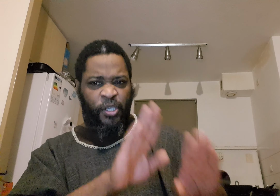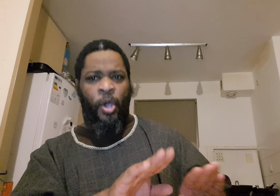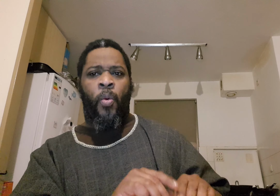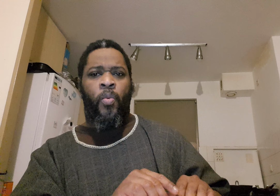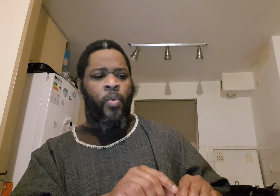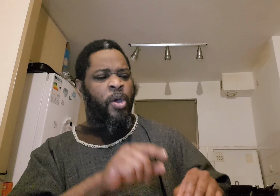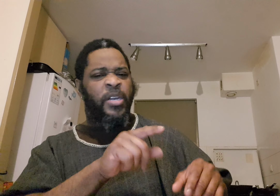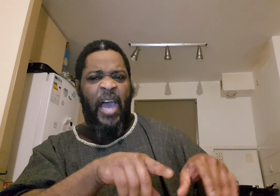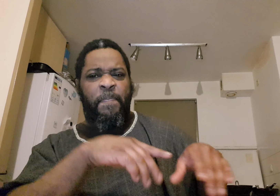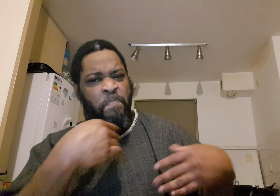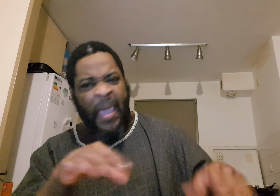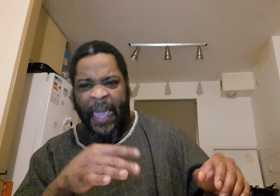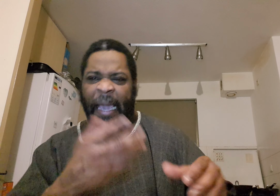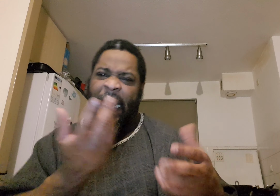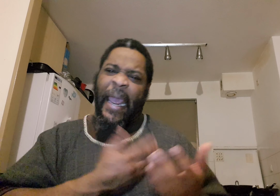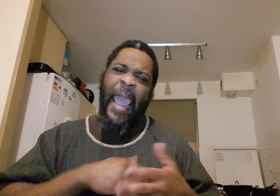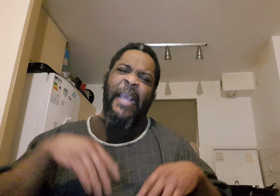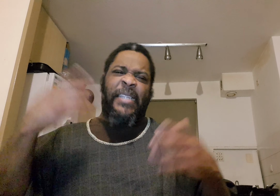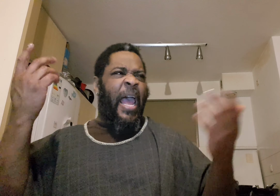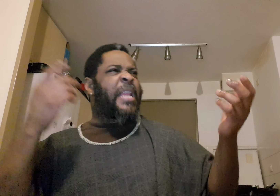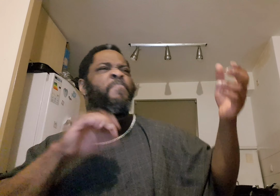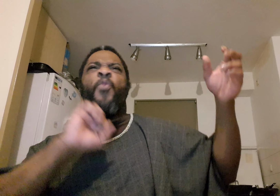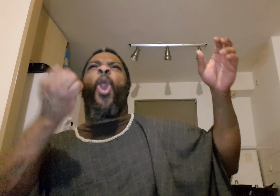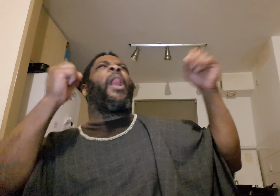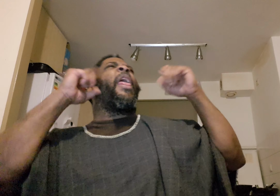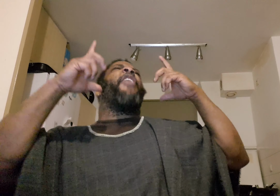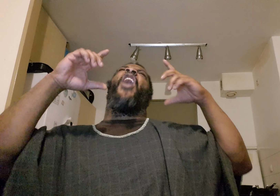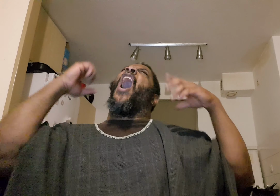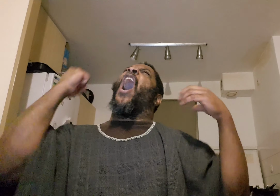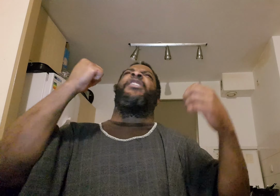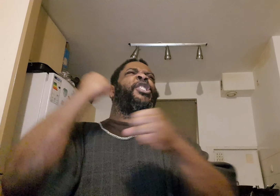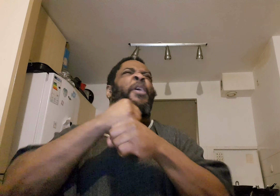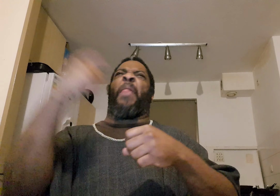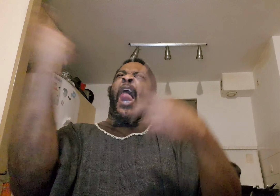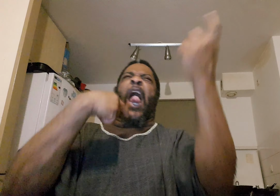so. Got pain connected and more with a hardship.